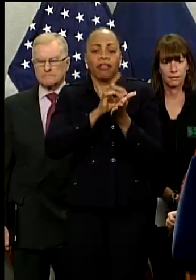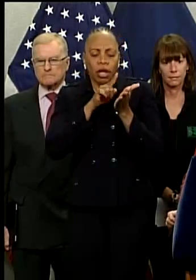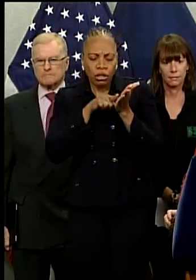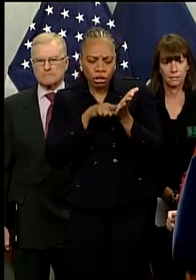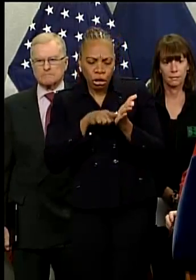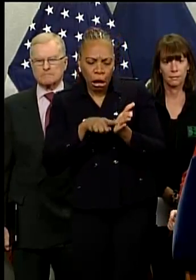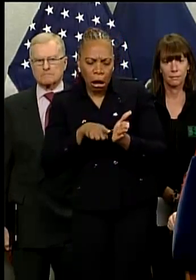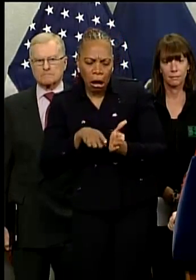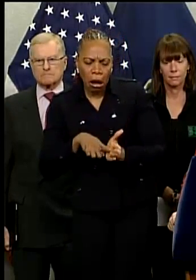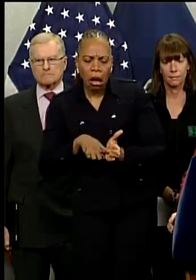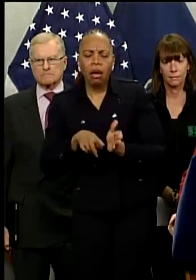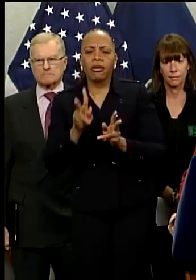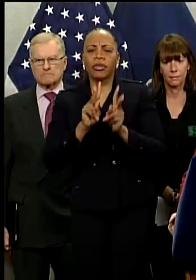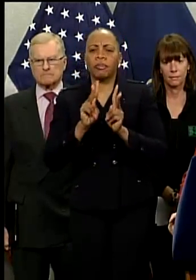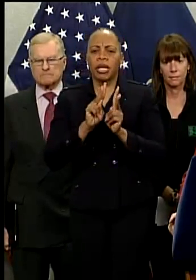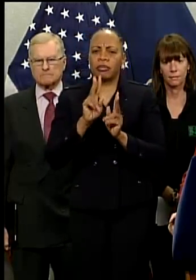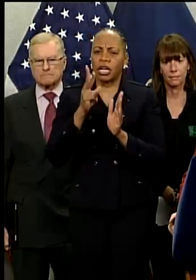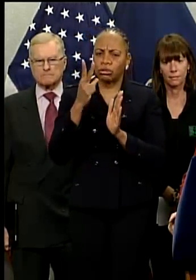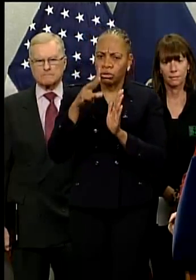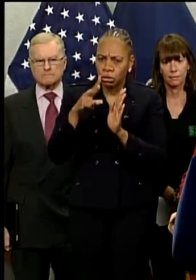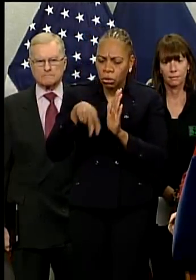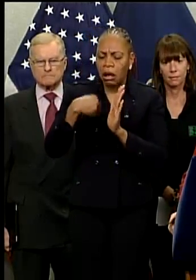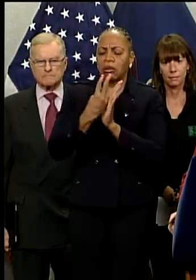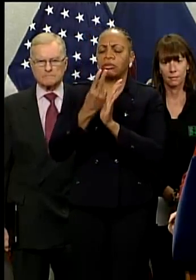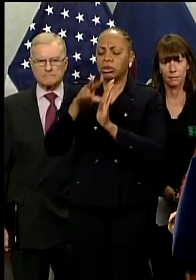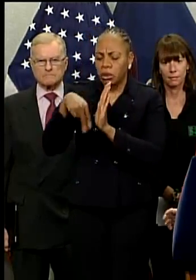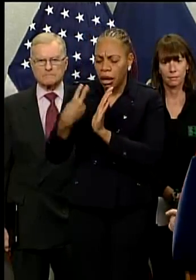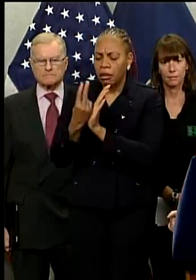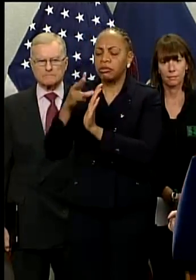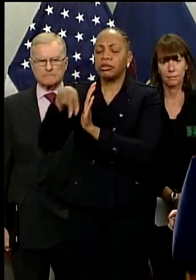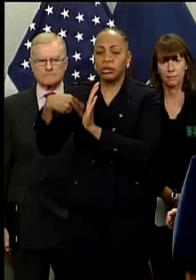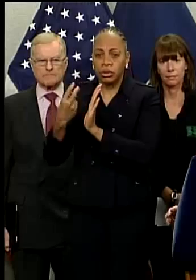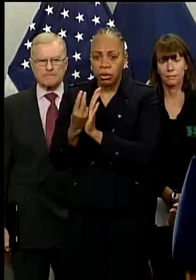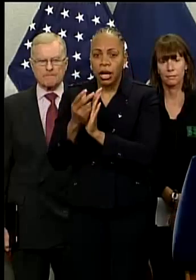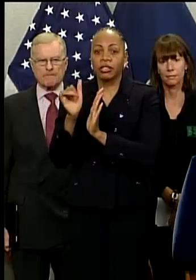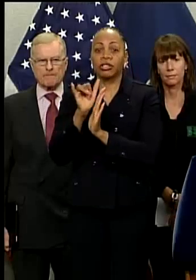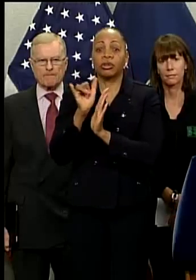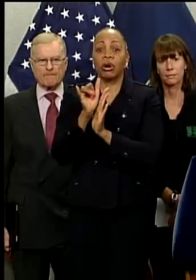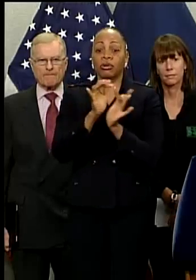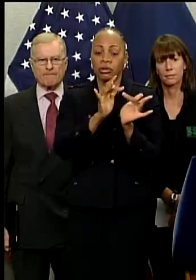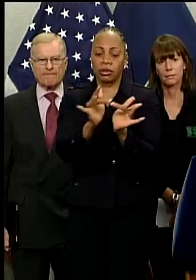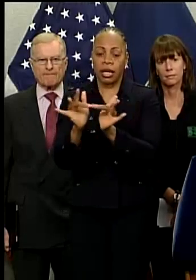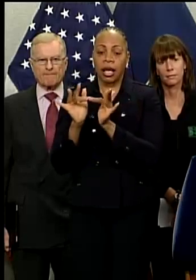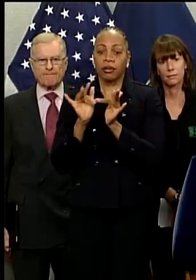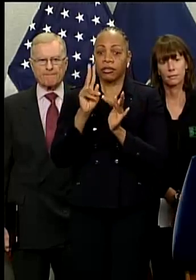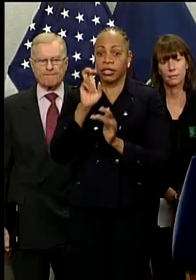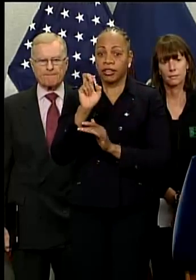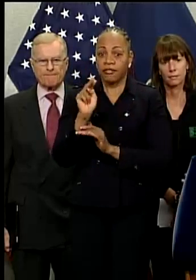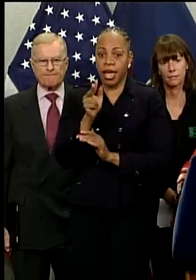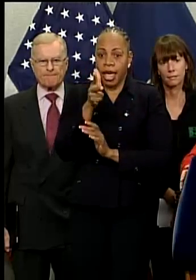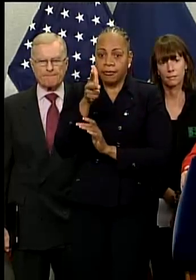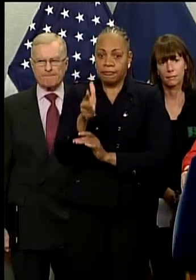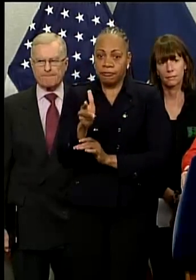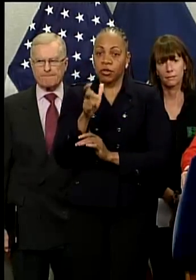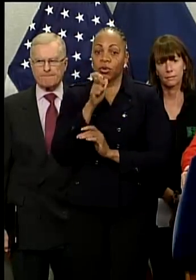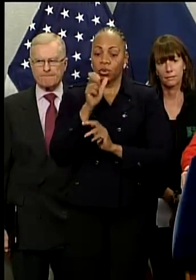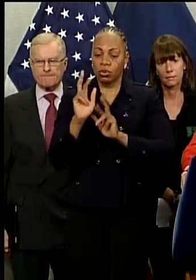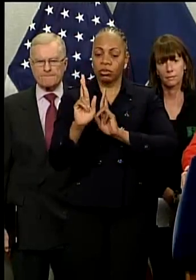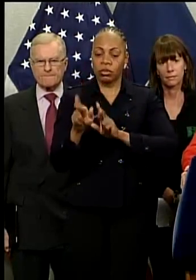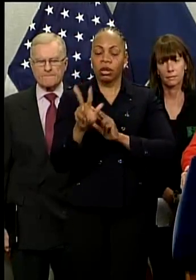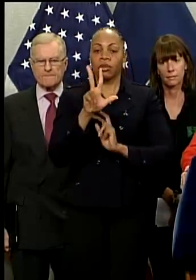hours or 4 times per shift, and they're putting on an additional number of outreach vans in the streets to respond to 311